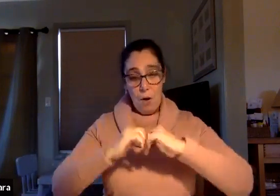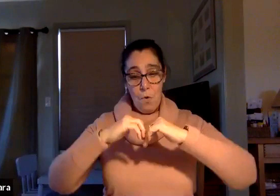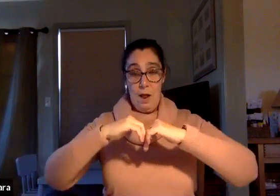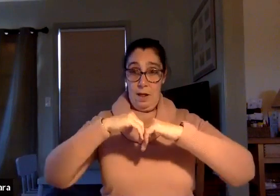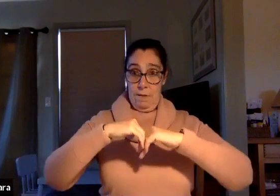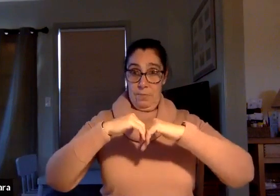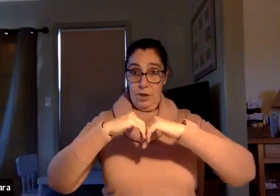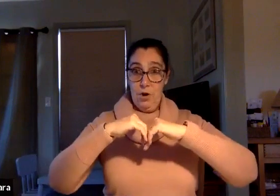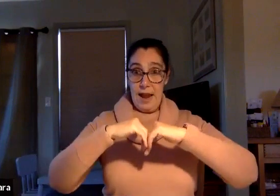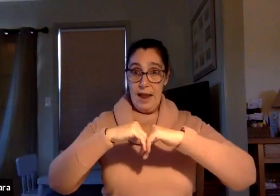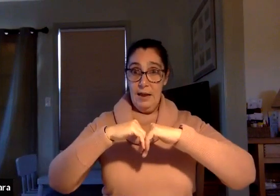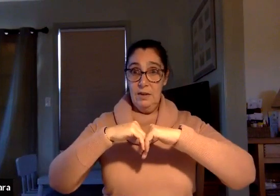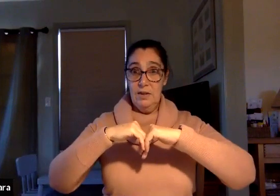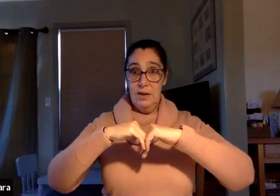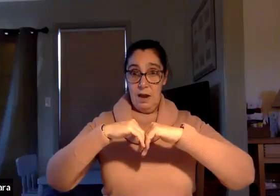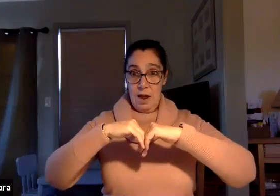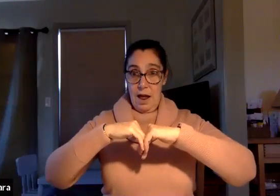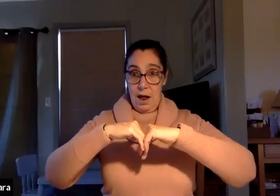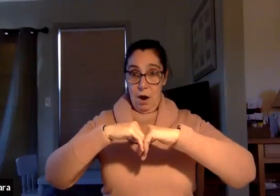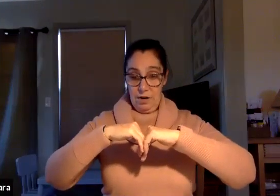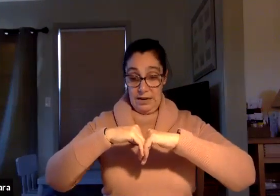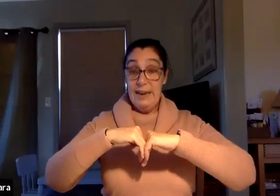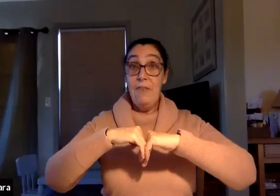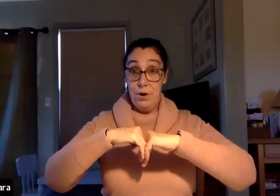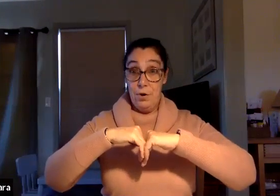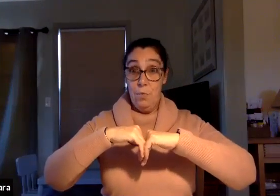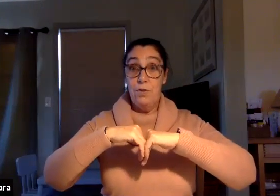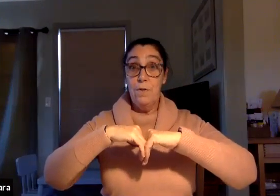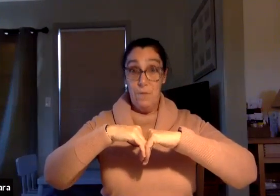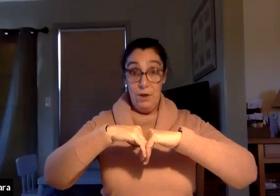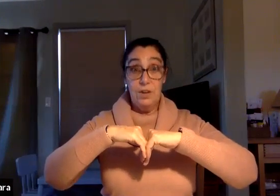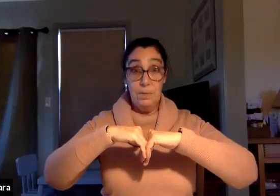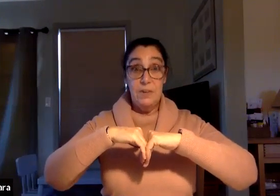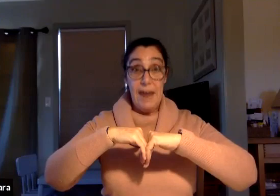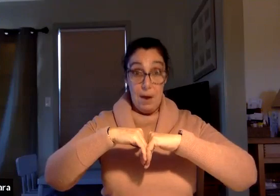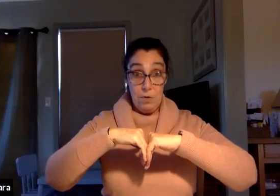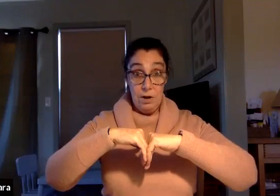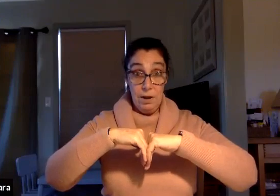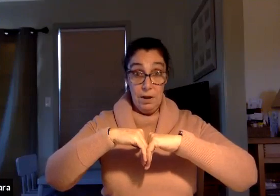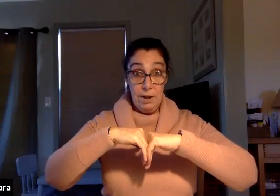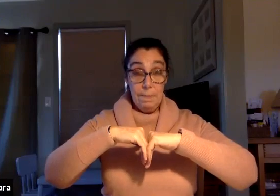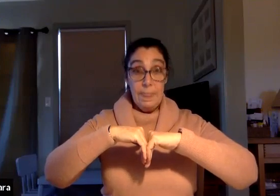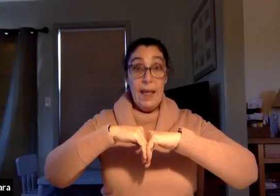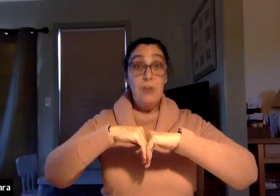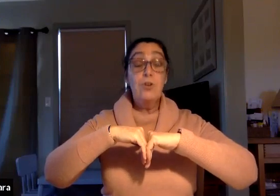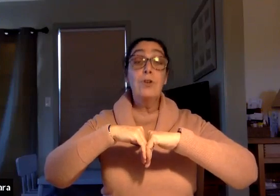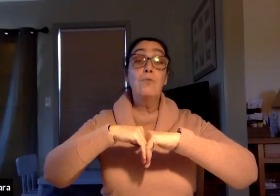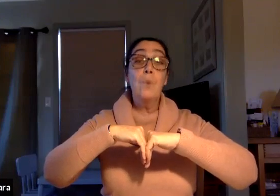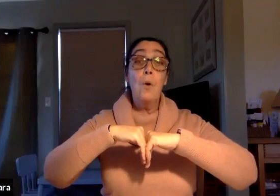How, your hands are together with your fingertips down, and you're gonna roll